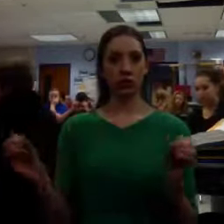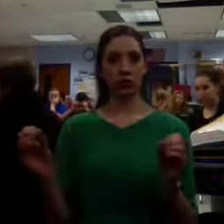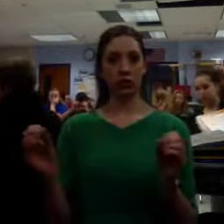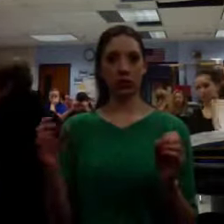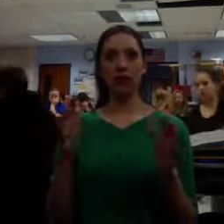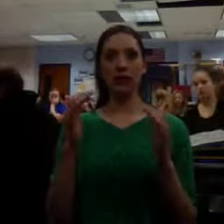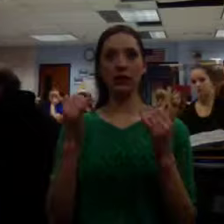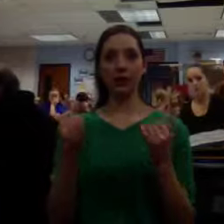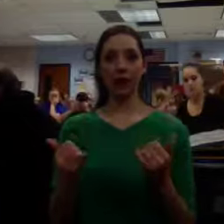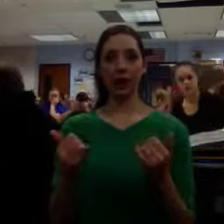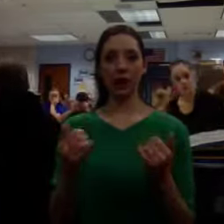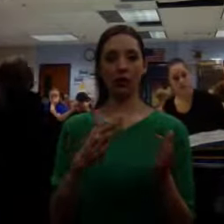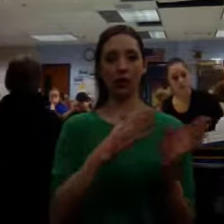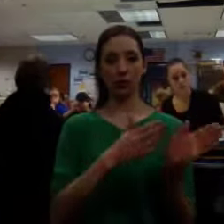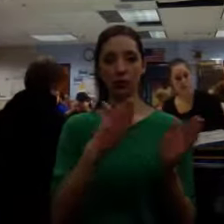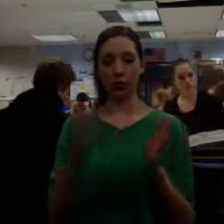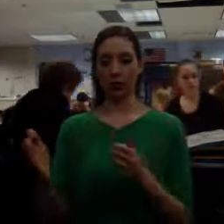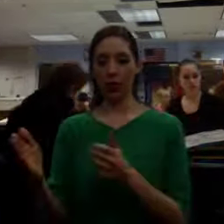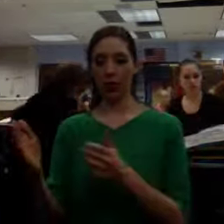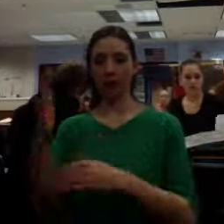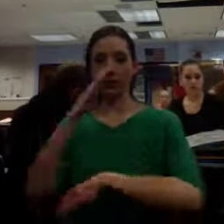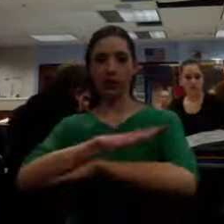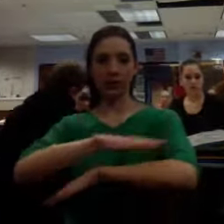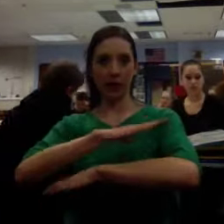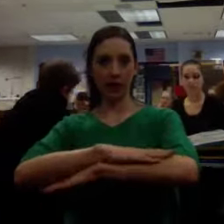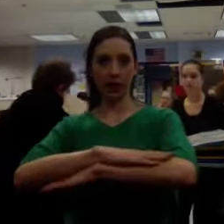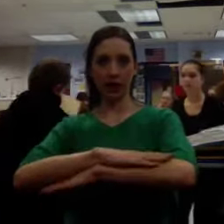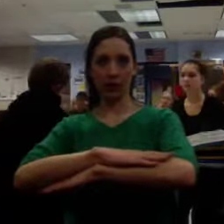team. What you will do today is you